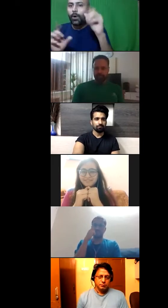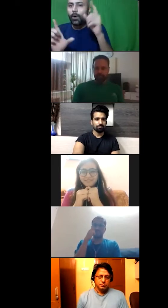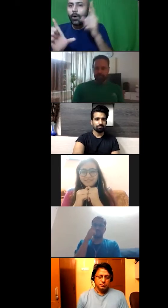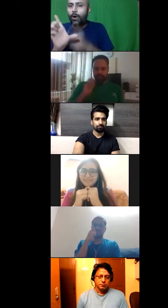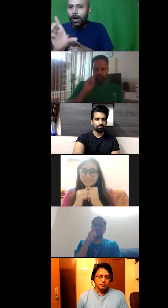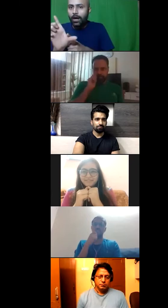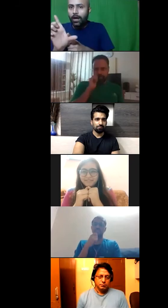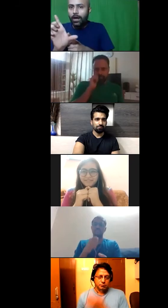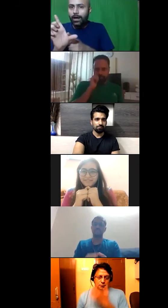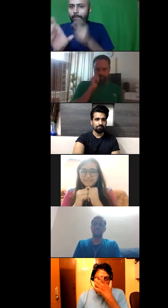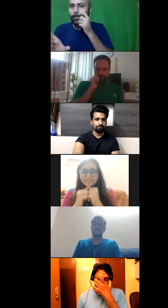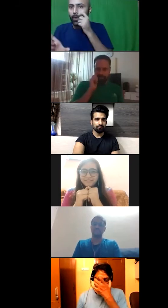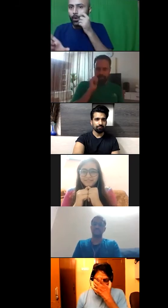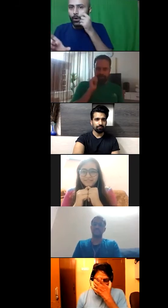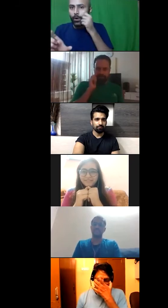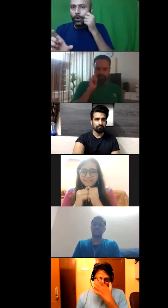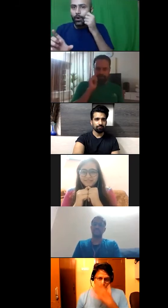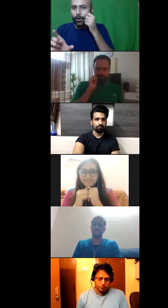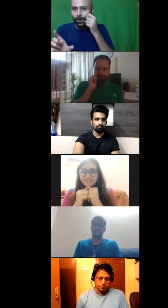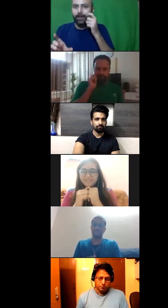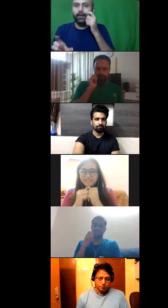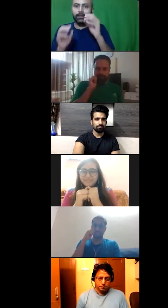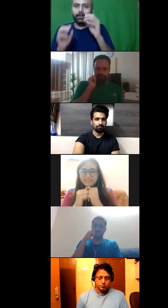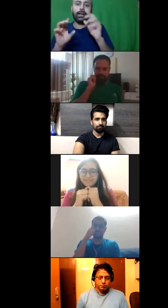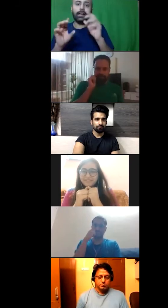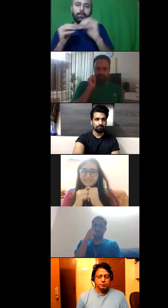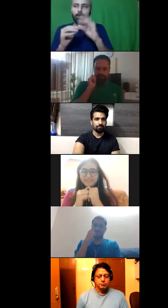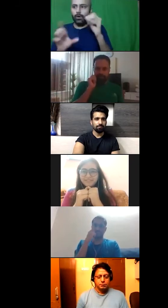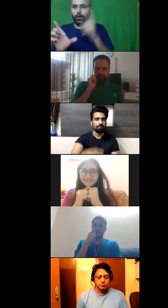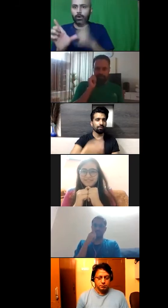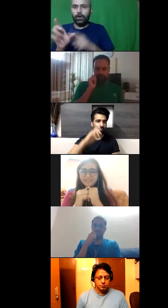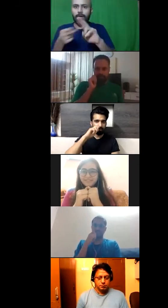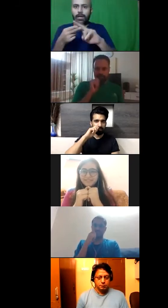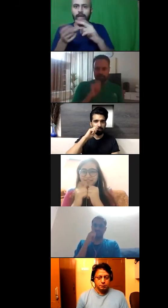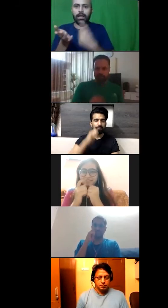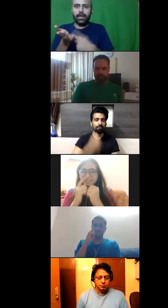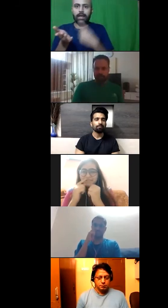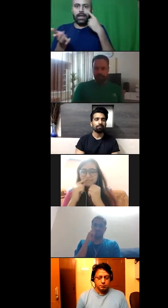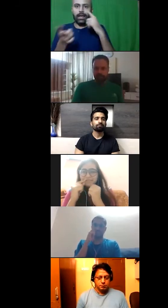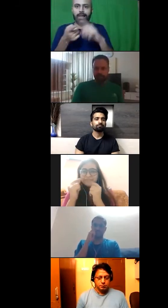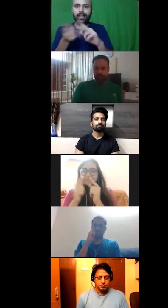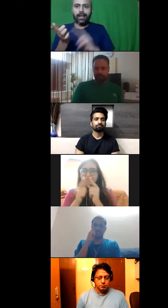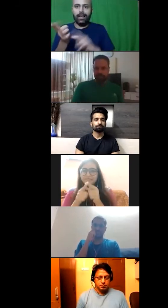right? Boy have mustache. That's why they sign like this way.